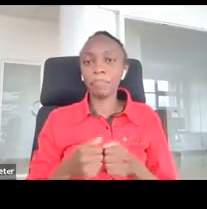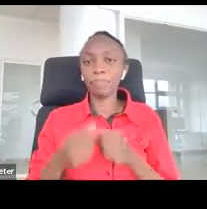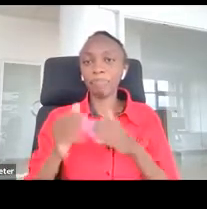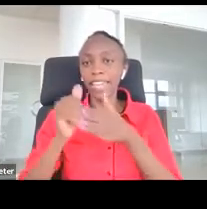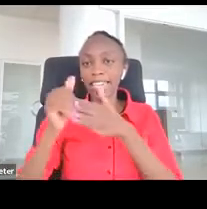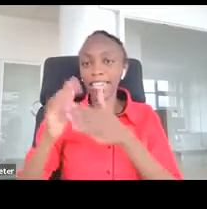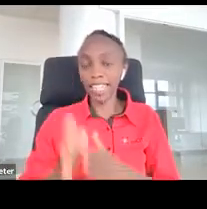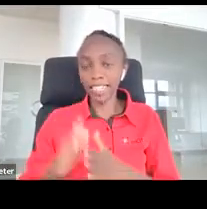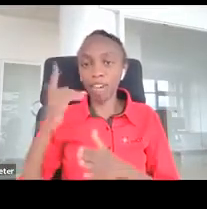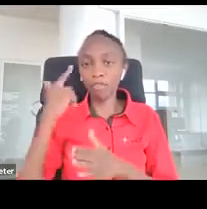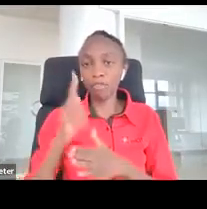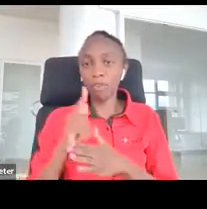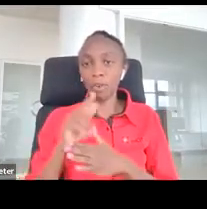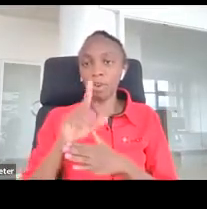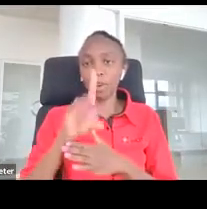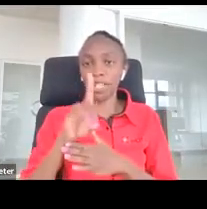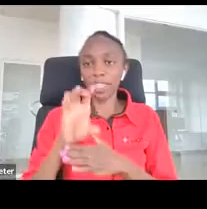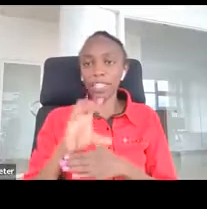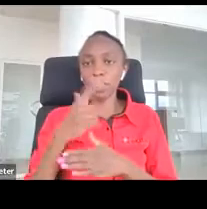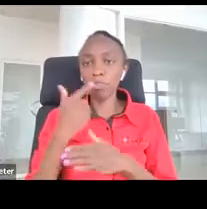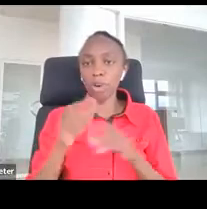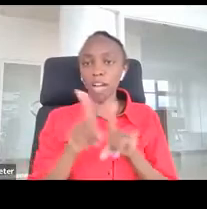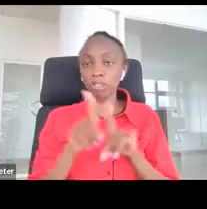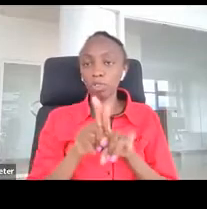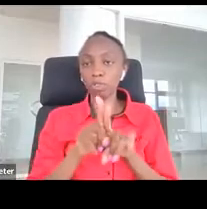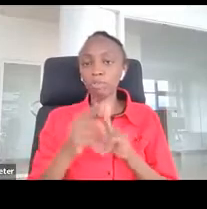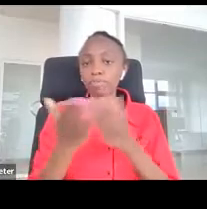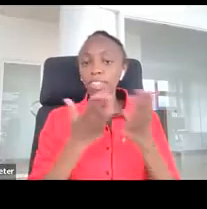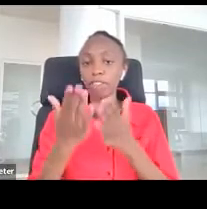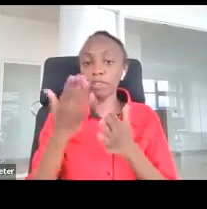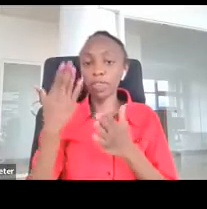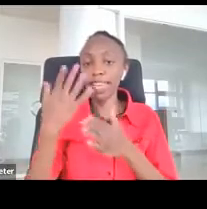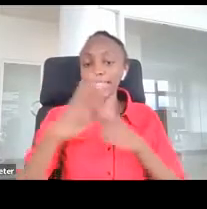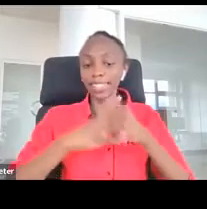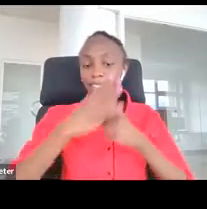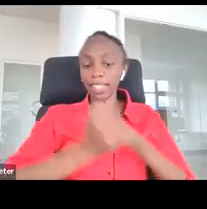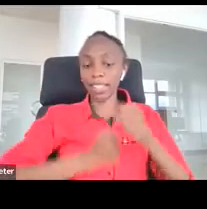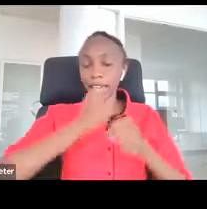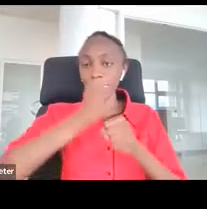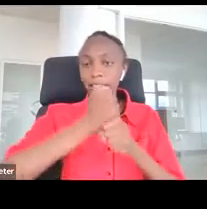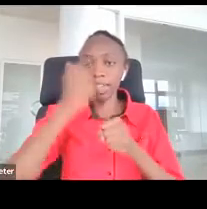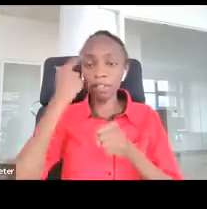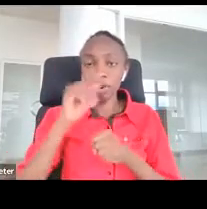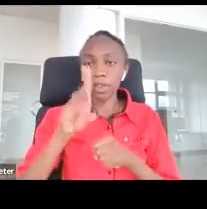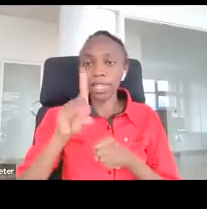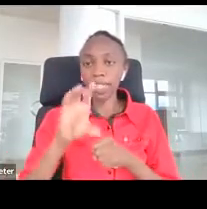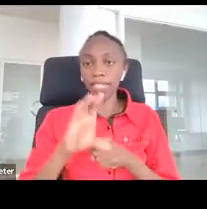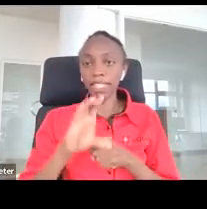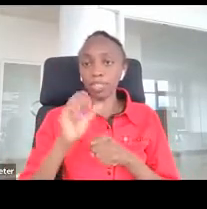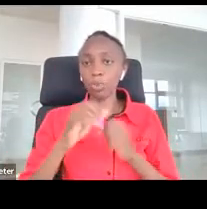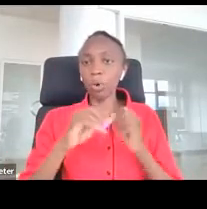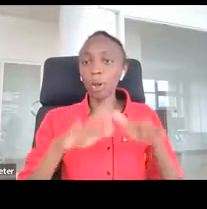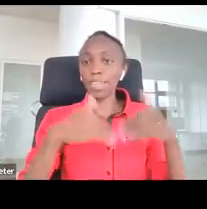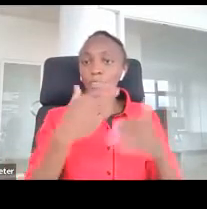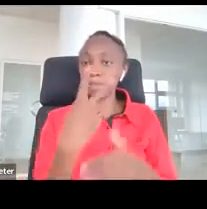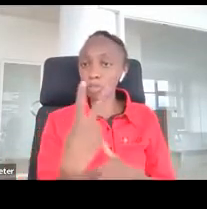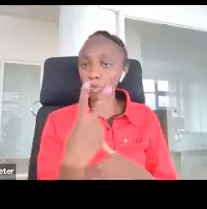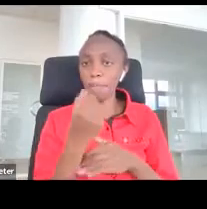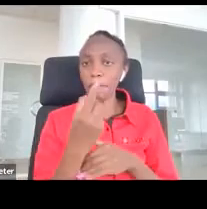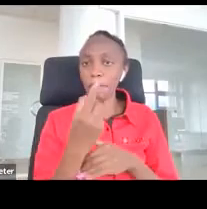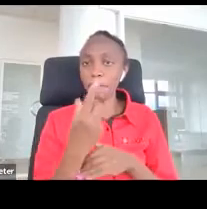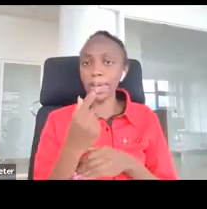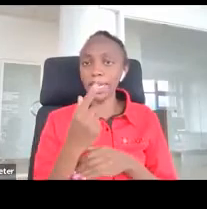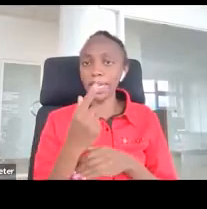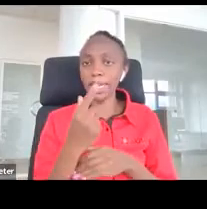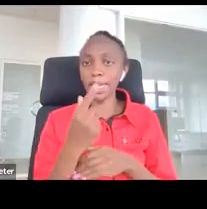years, he has served as our point person for DEC. And for 2 minutes, he's going to give us a brief of